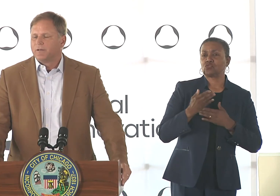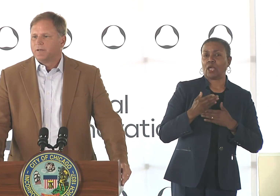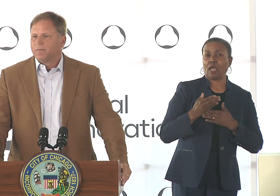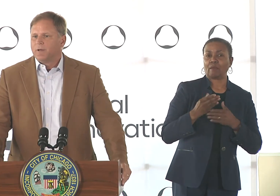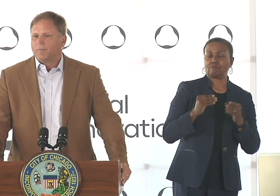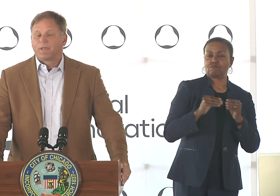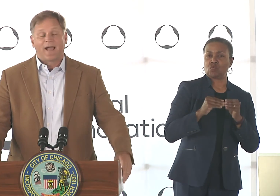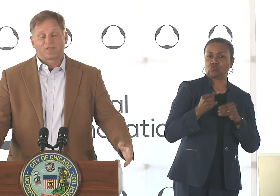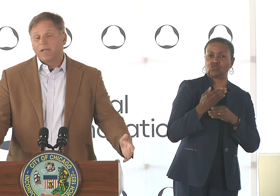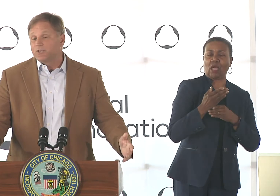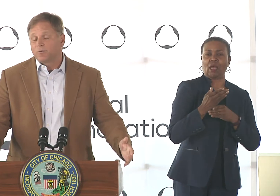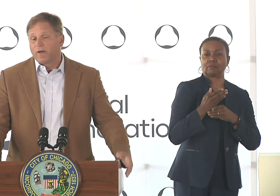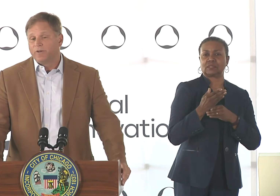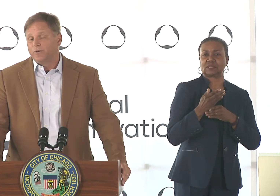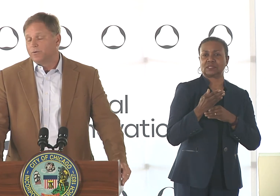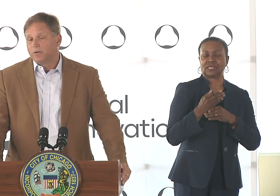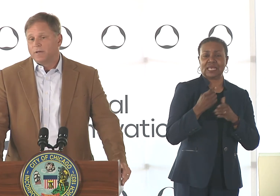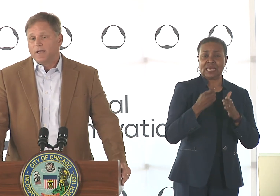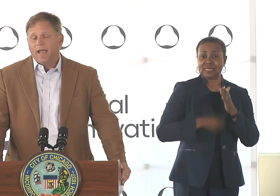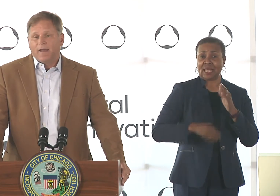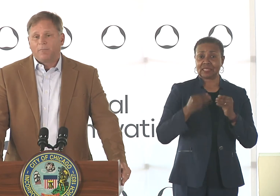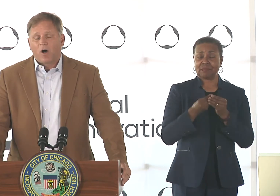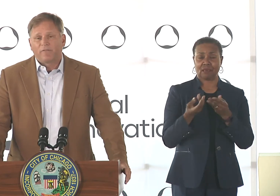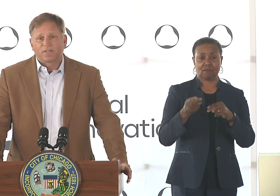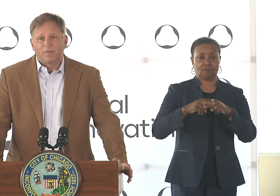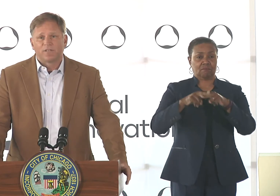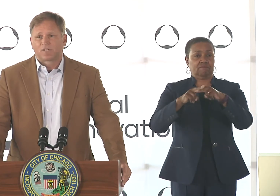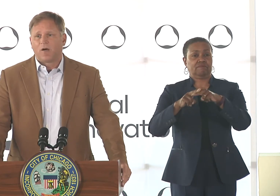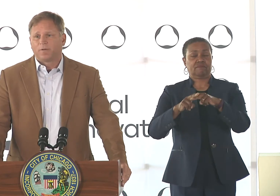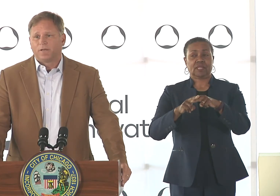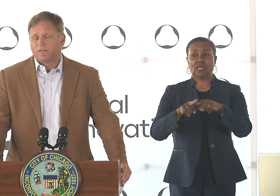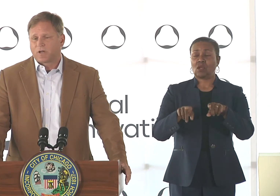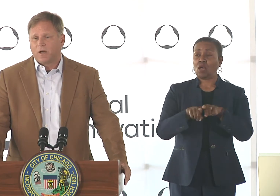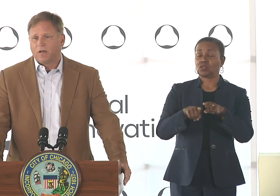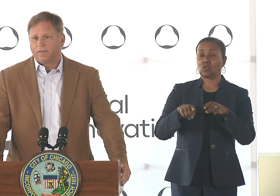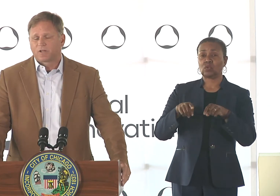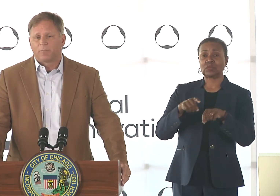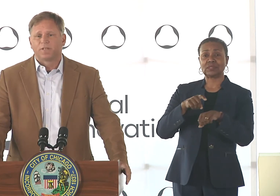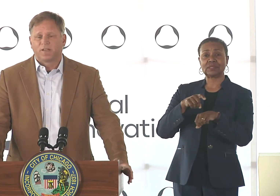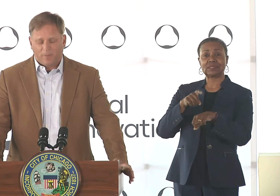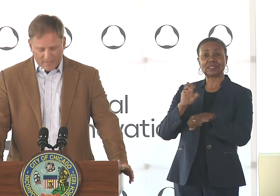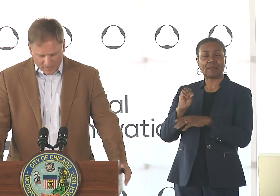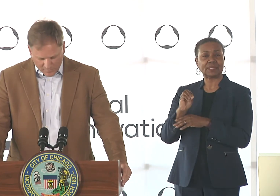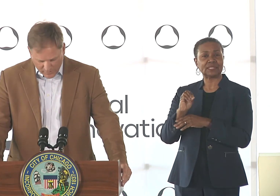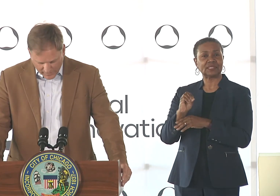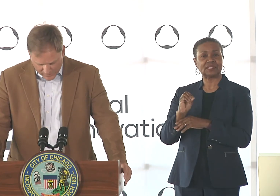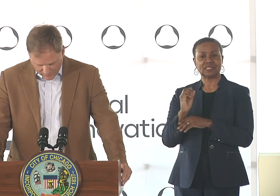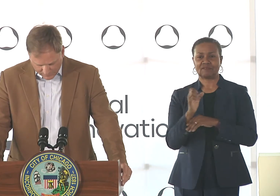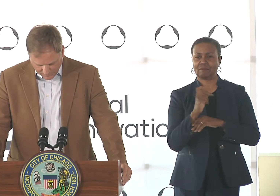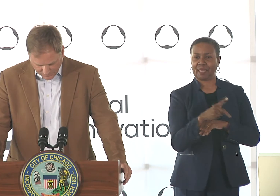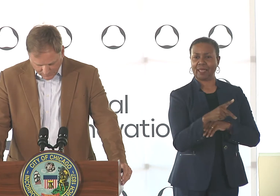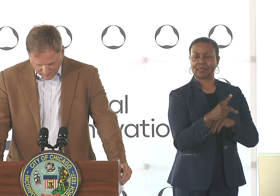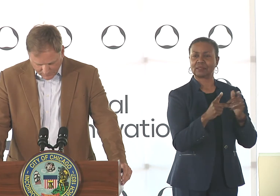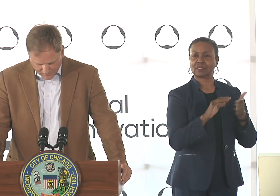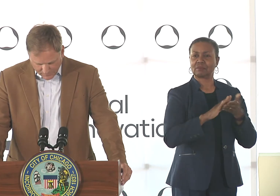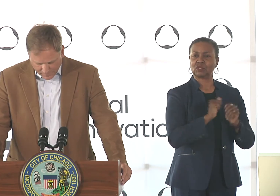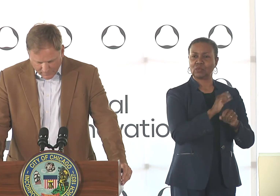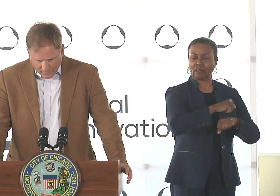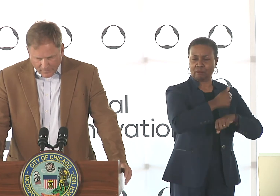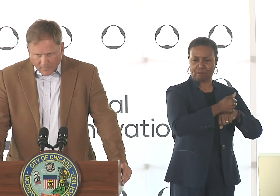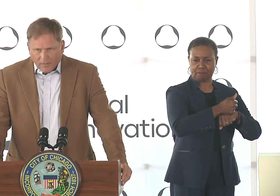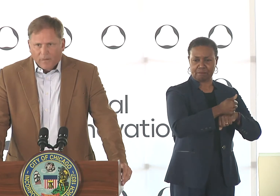growth, taxation revenue, and oftentimes these companies give back to communities.